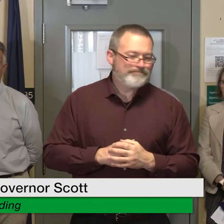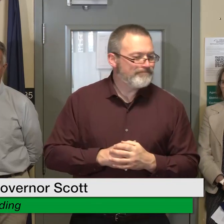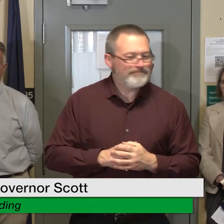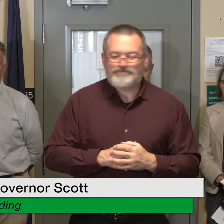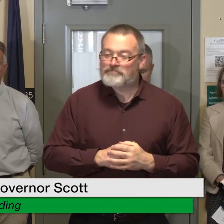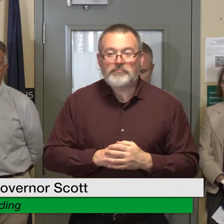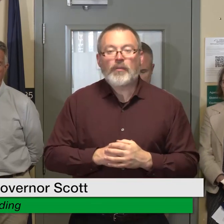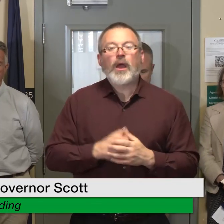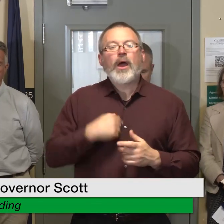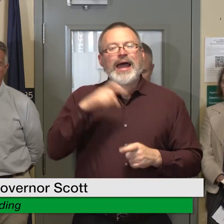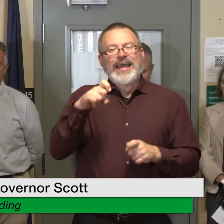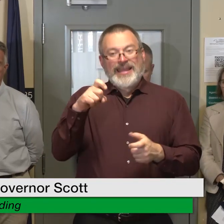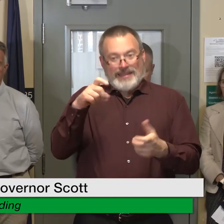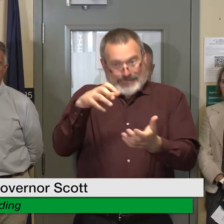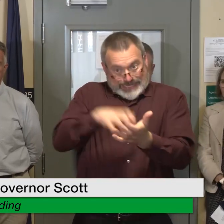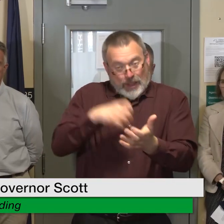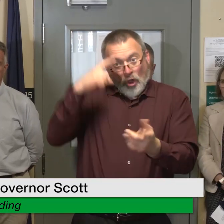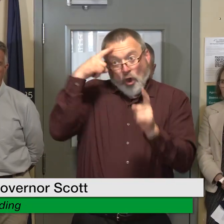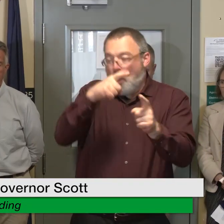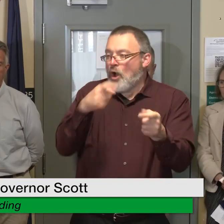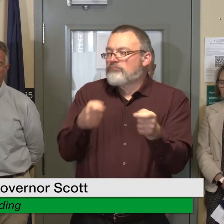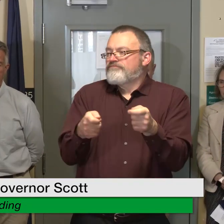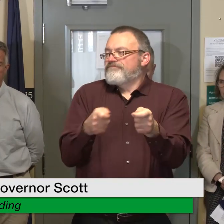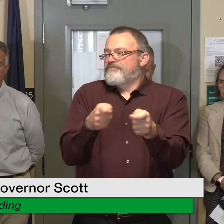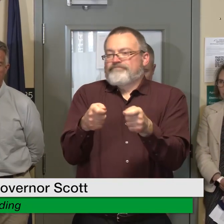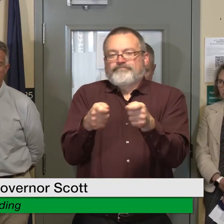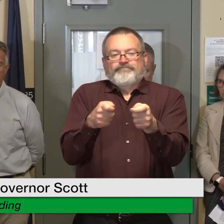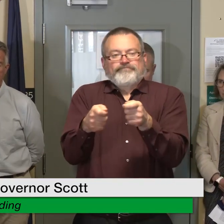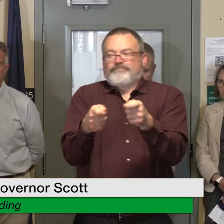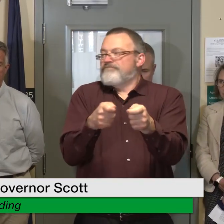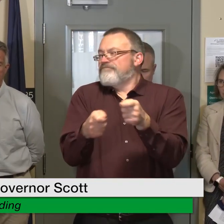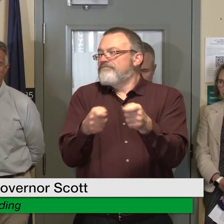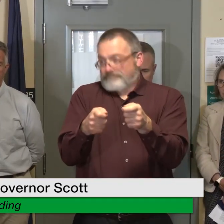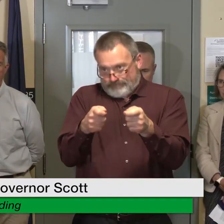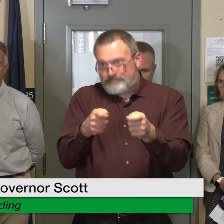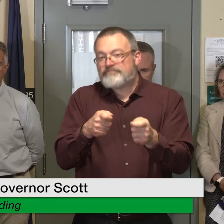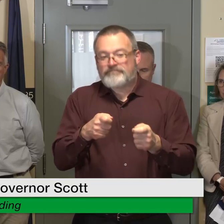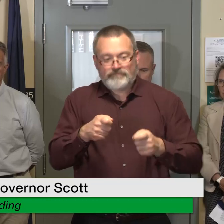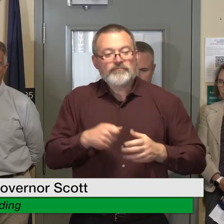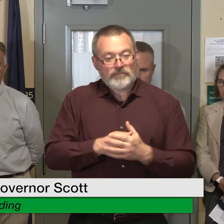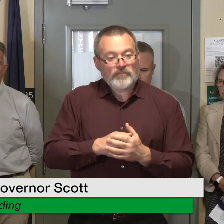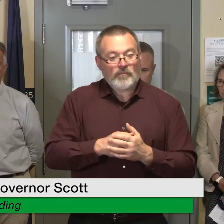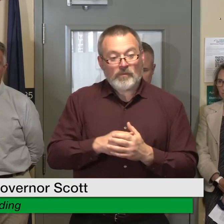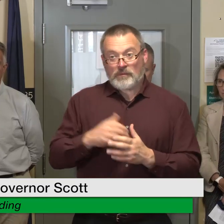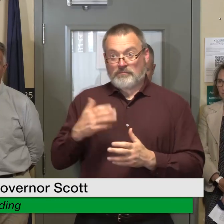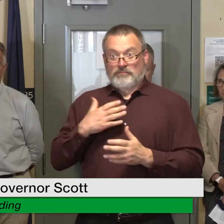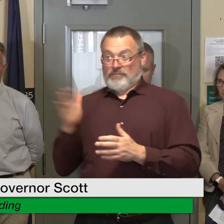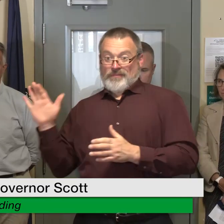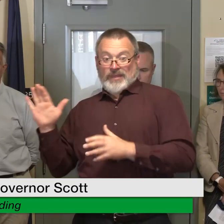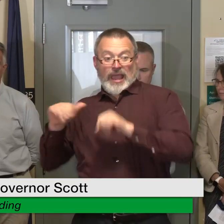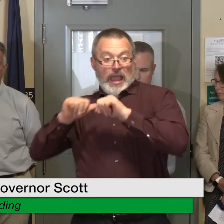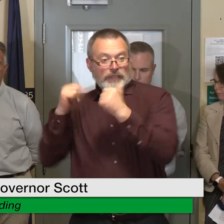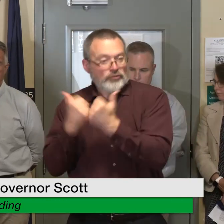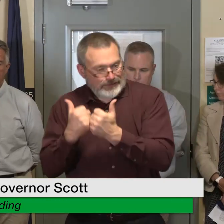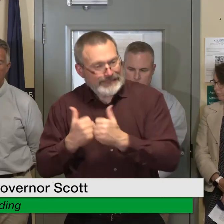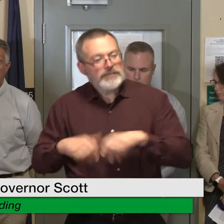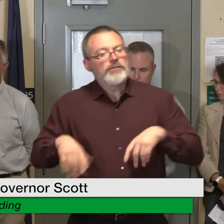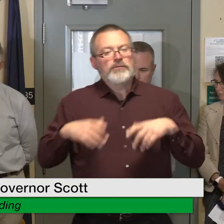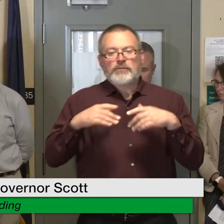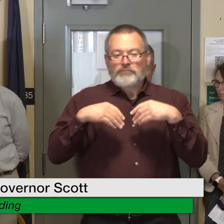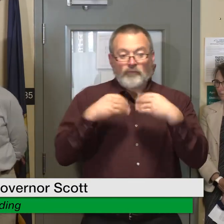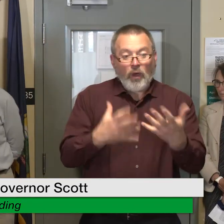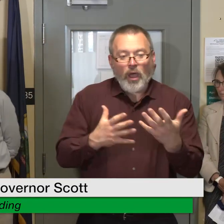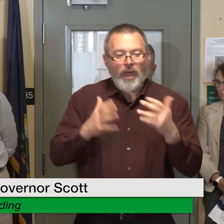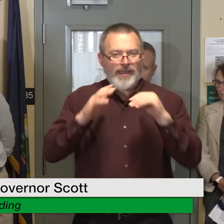certain circumstances. The reason the agency provides technical assistance and regulatory oversight of in-stream work is